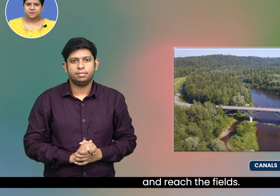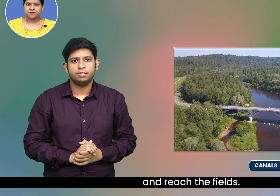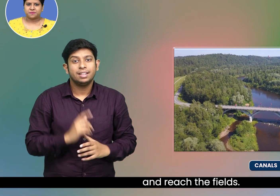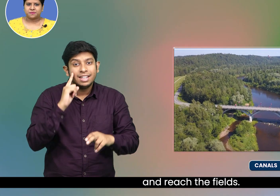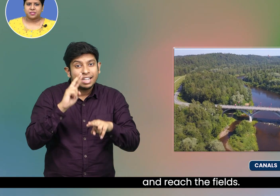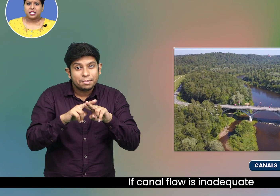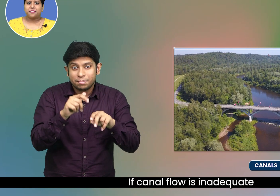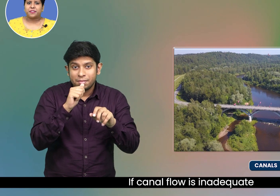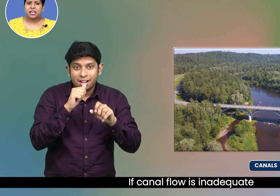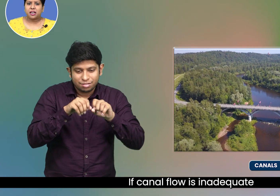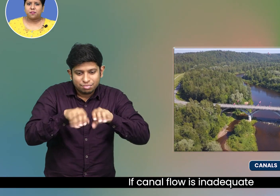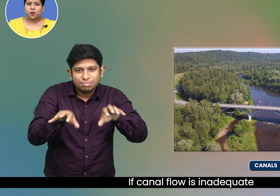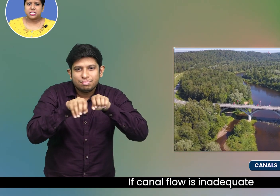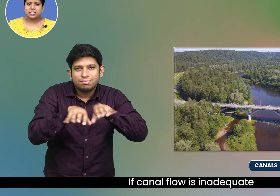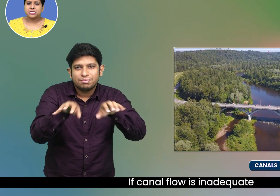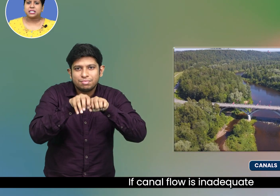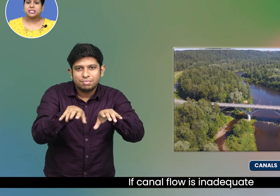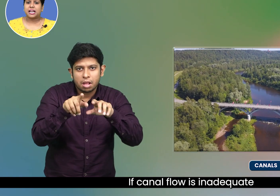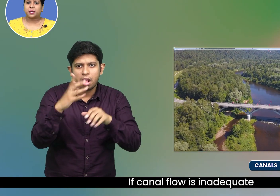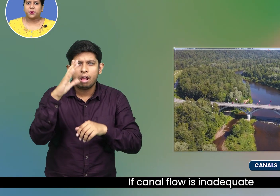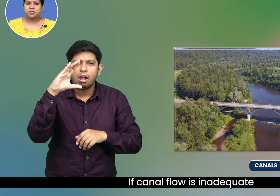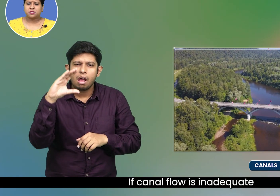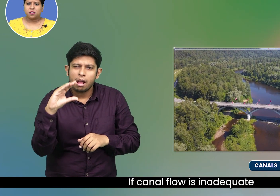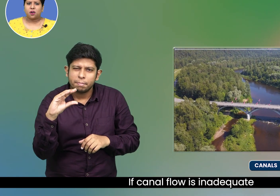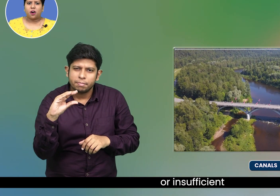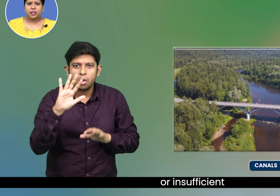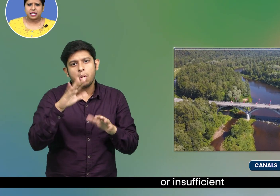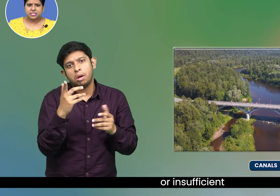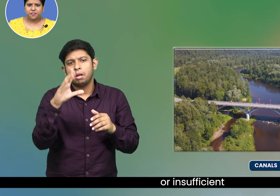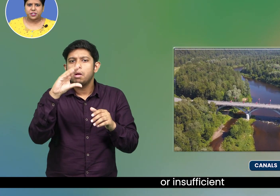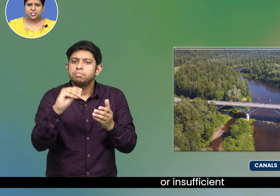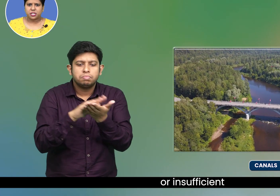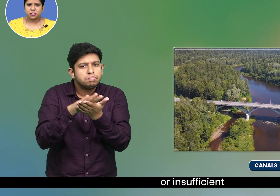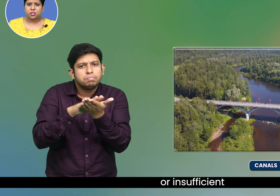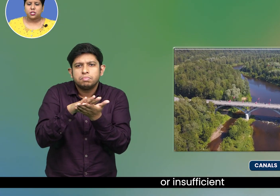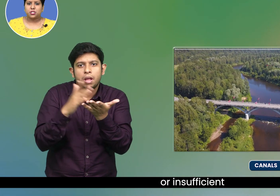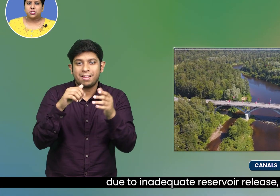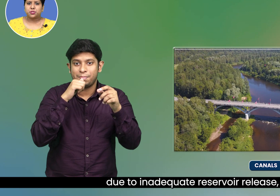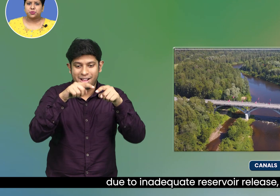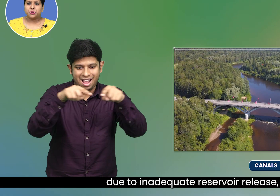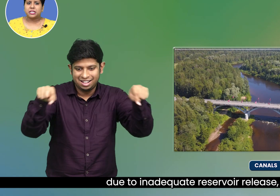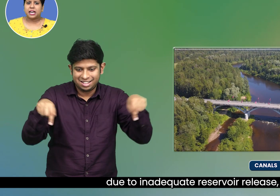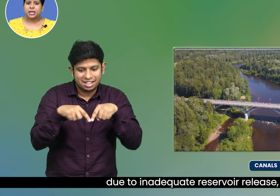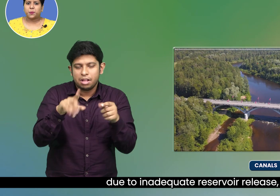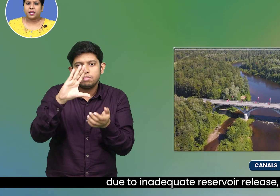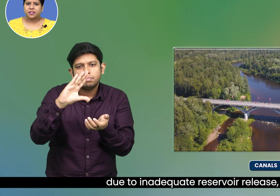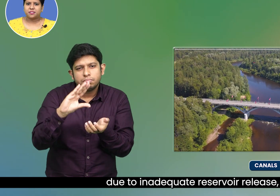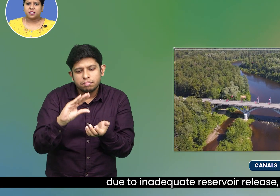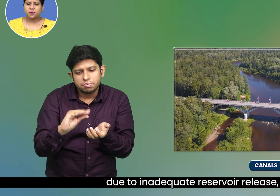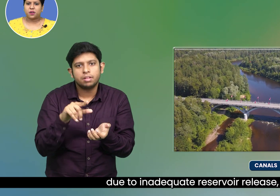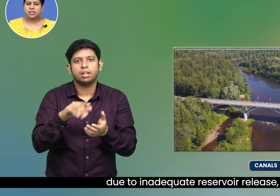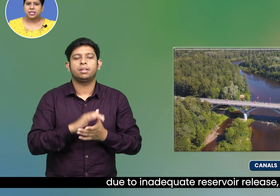fields. If canal flow is inadequate or insufficient due to